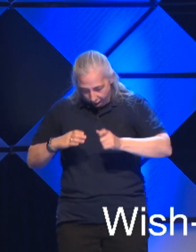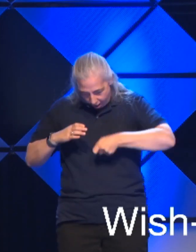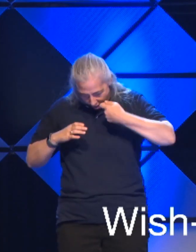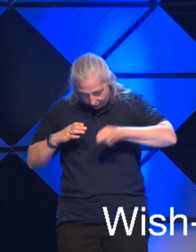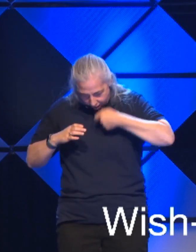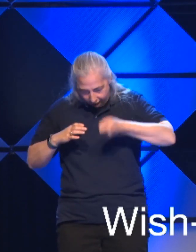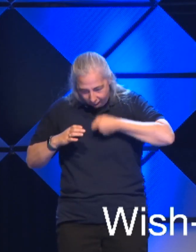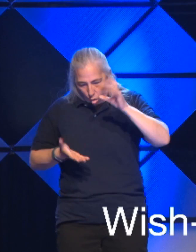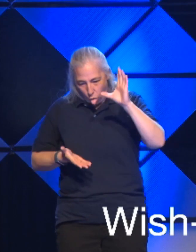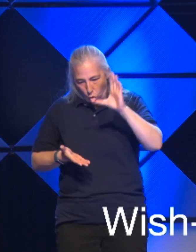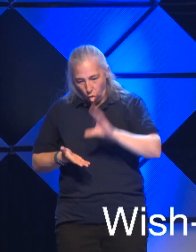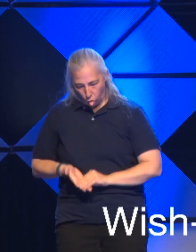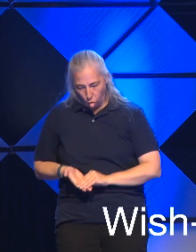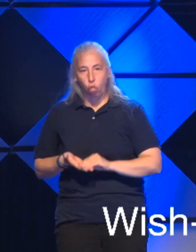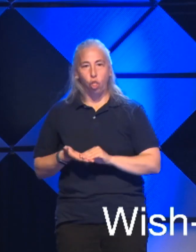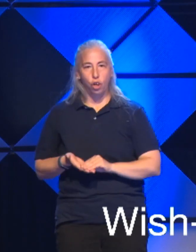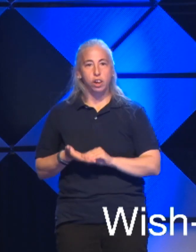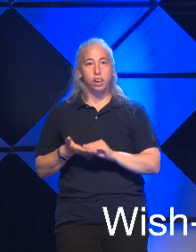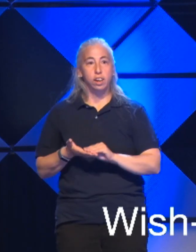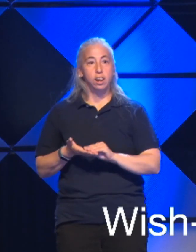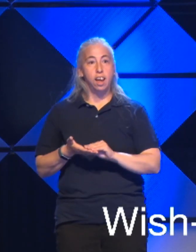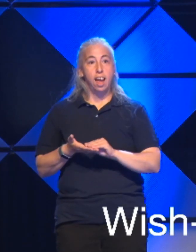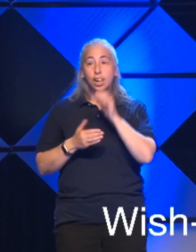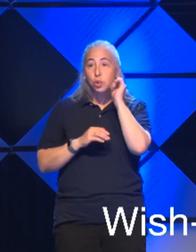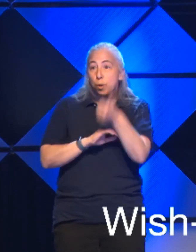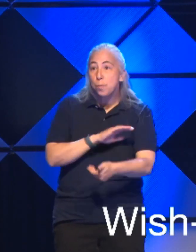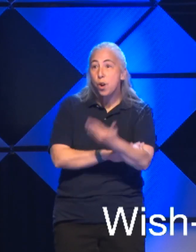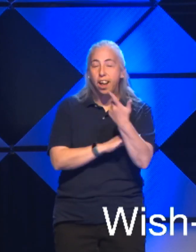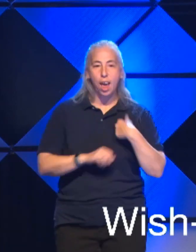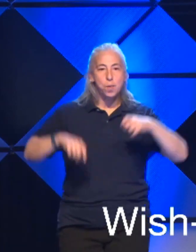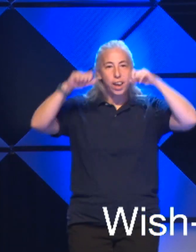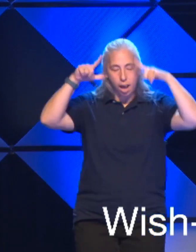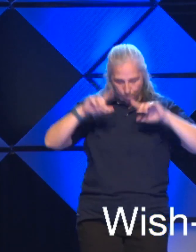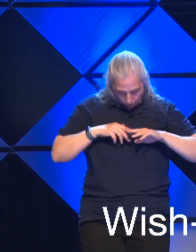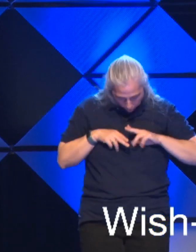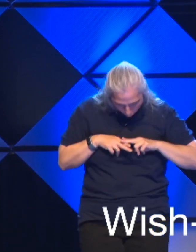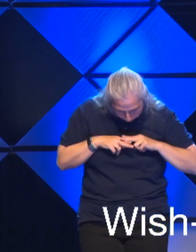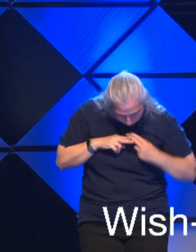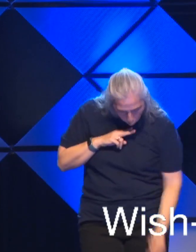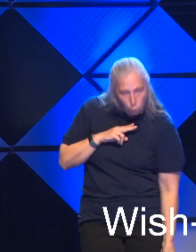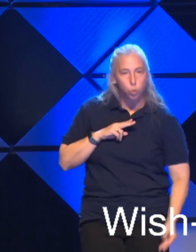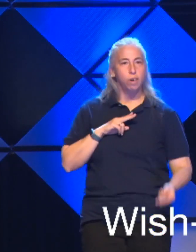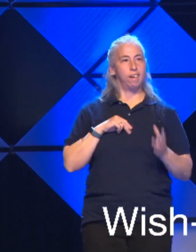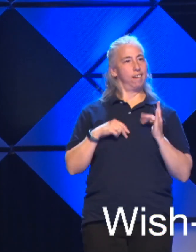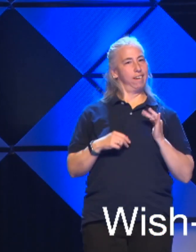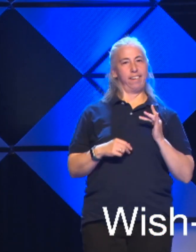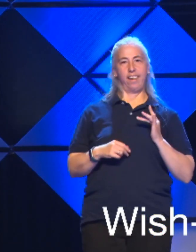morning I will be like 3-4 pounds less. That's a wishful thinking.